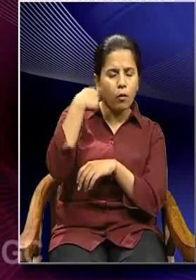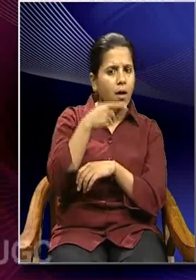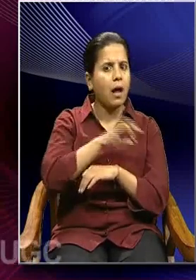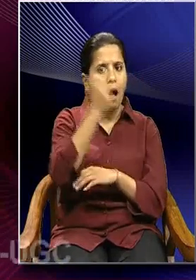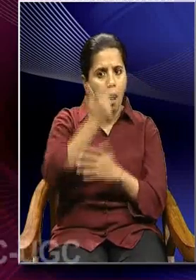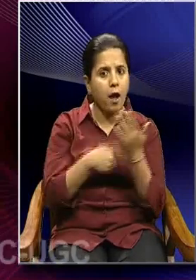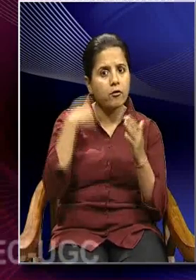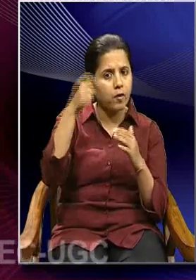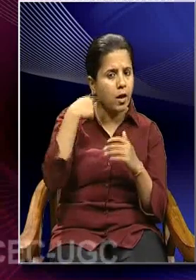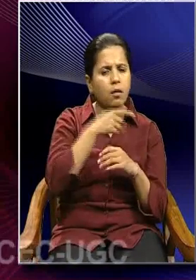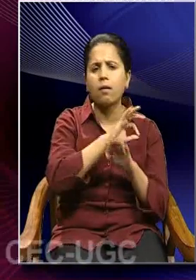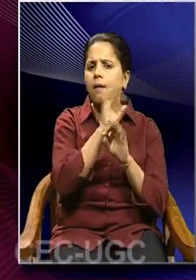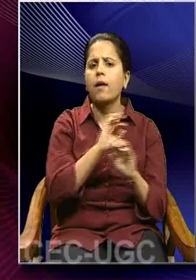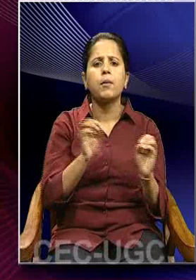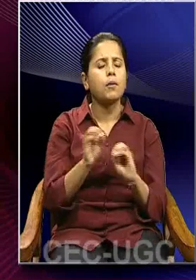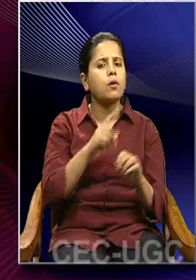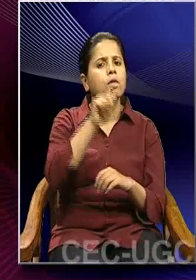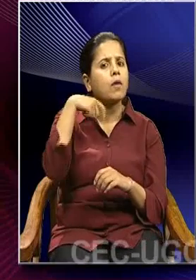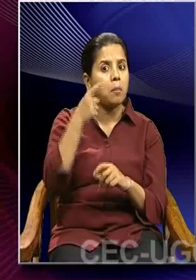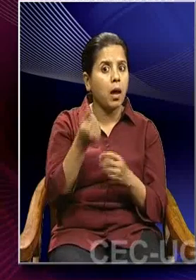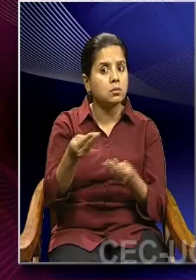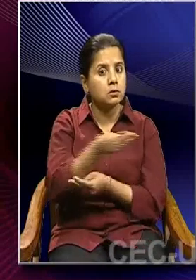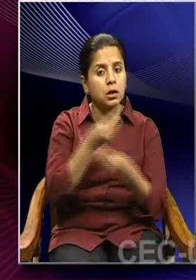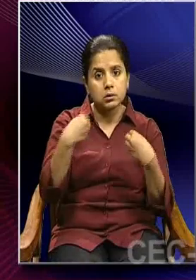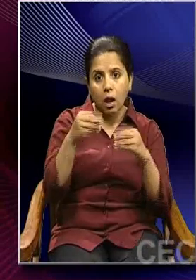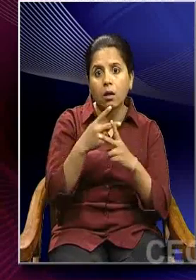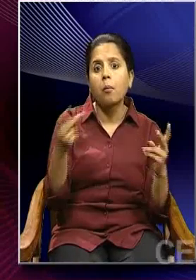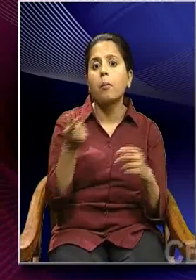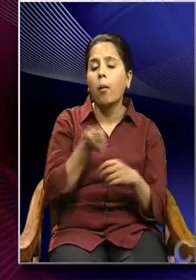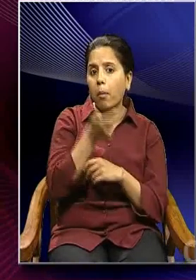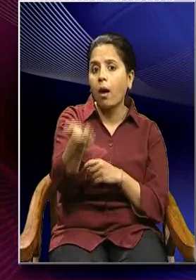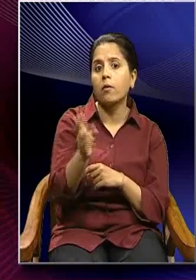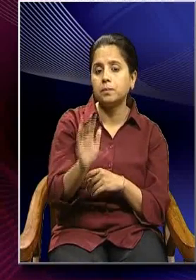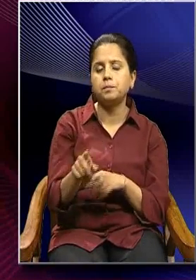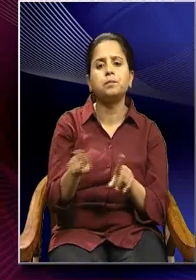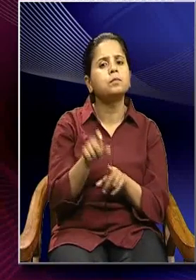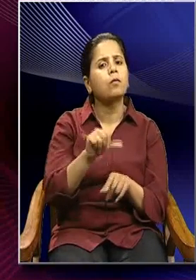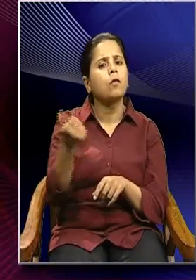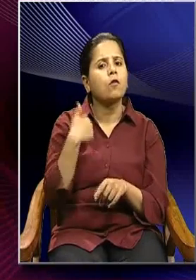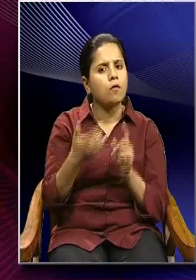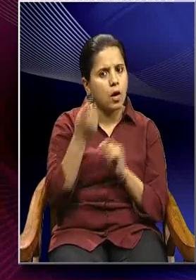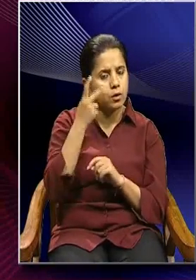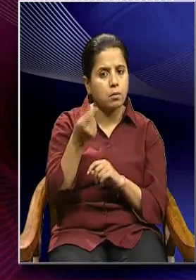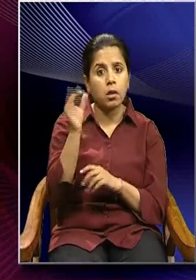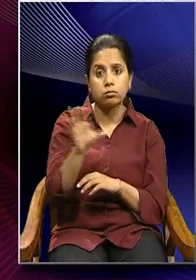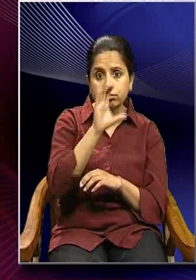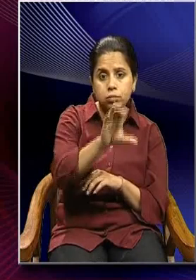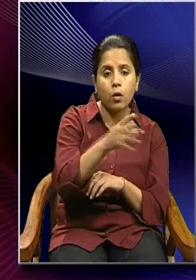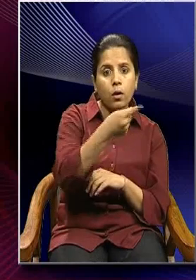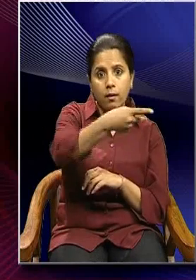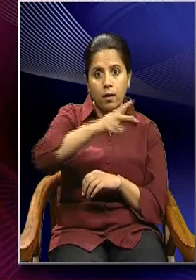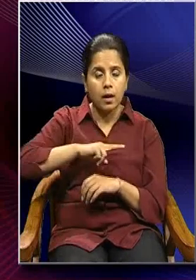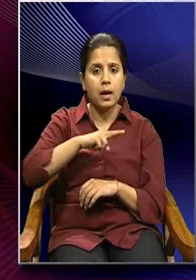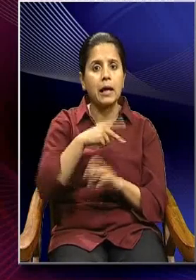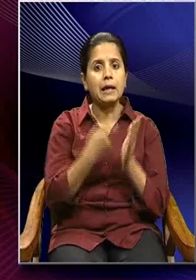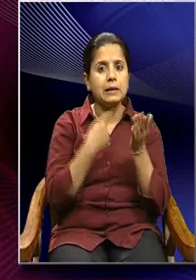films that way, because films they had been commercialized that way. Then we also find that how the investment returns, risks